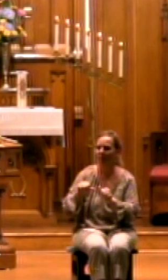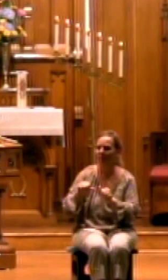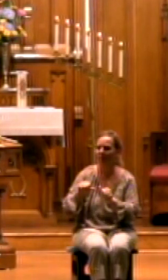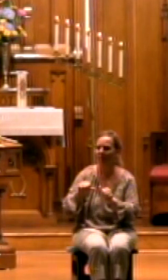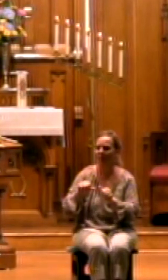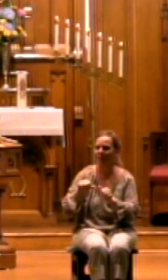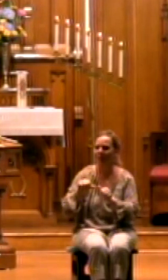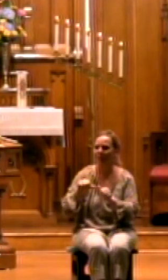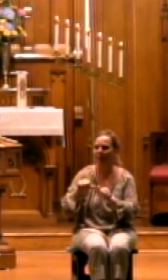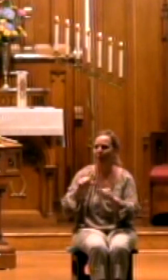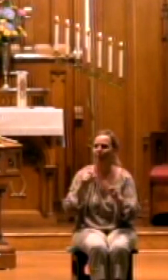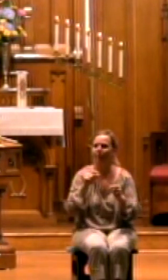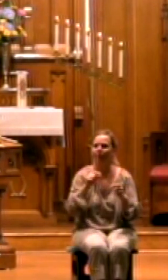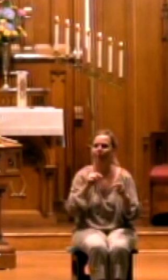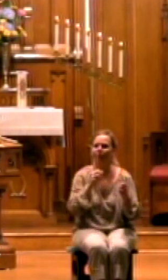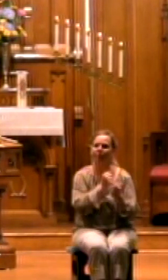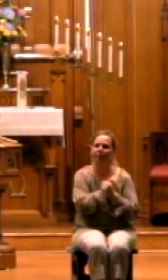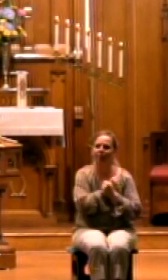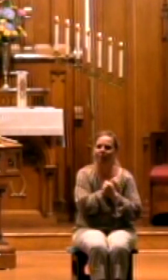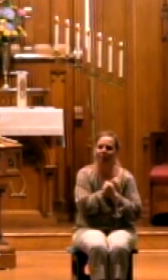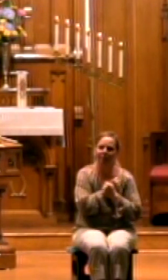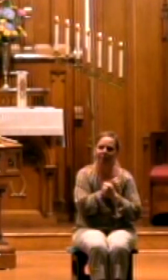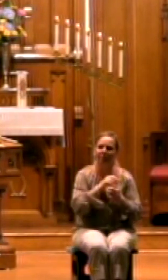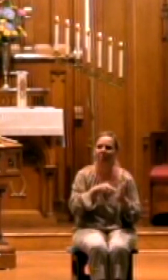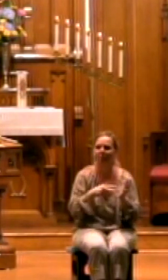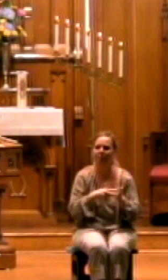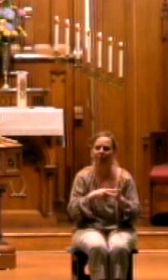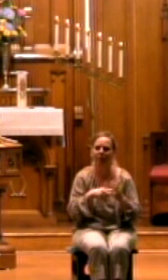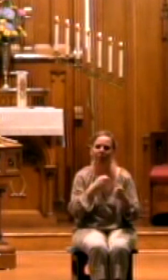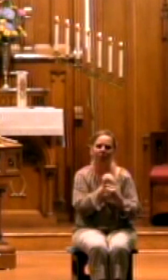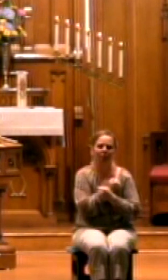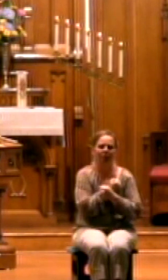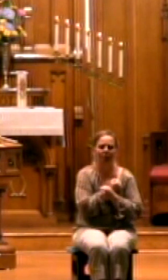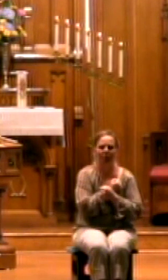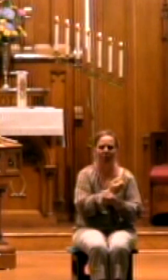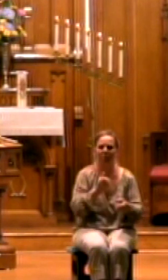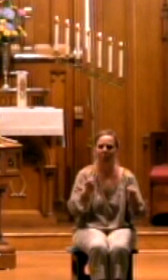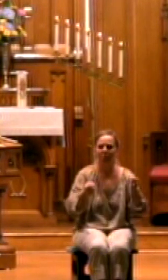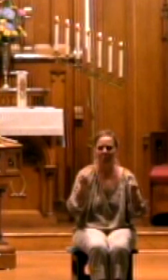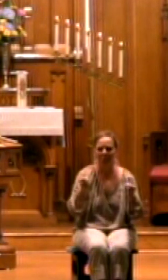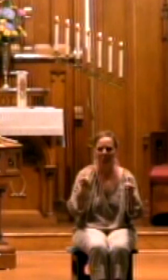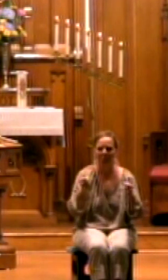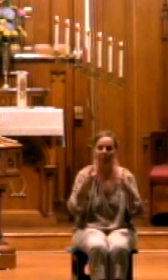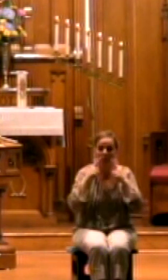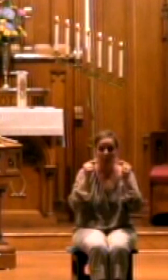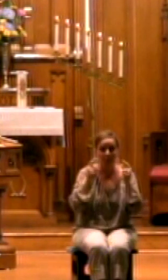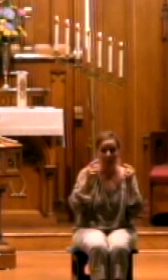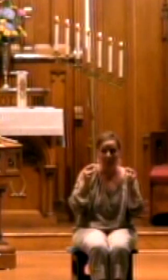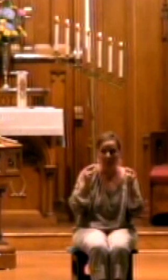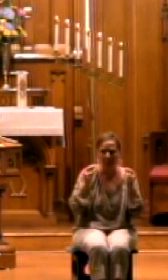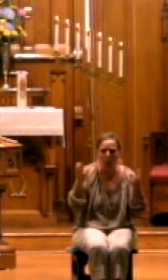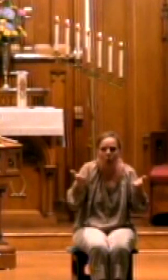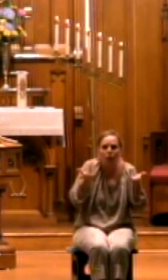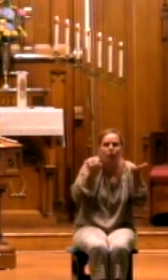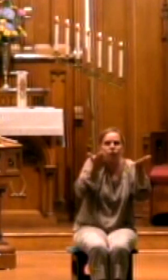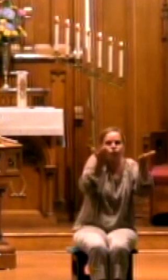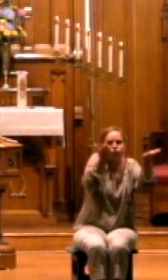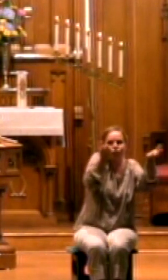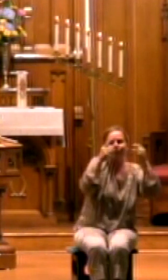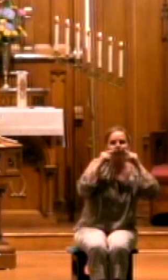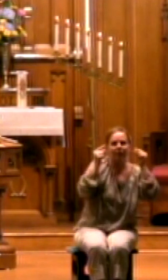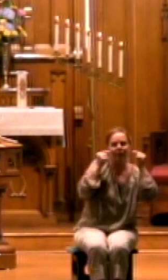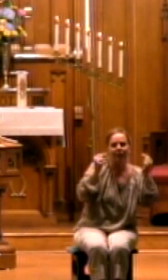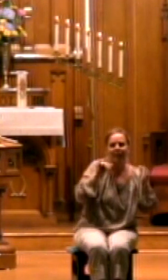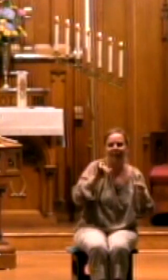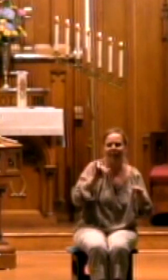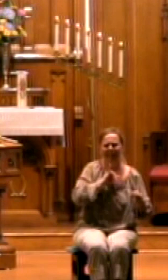emotion. We love our cars. We love our cats. I don't love cats. I am a dog